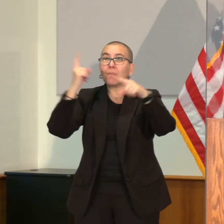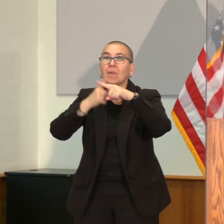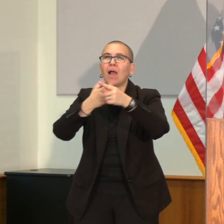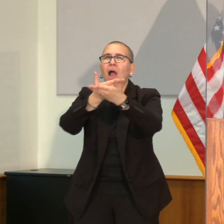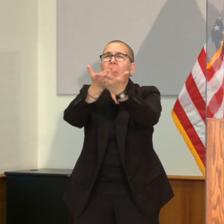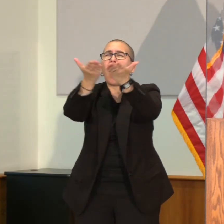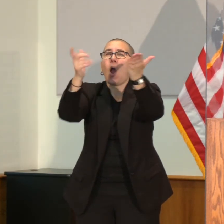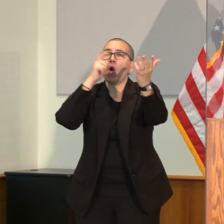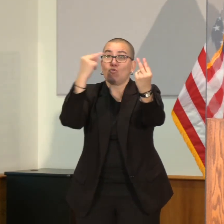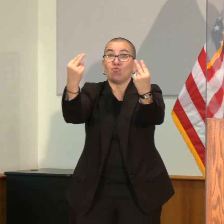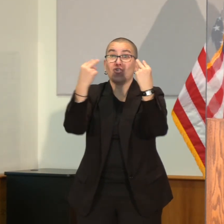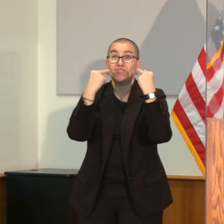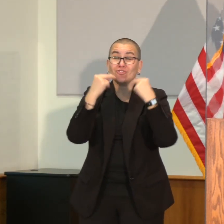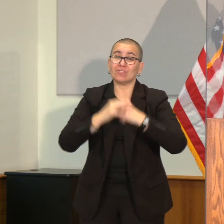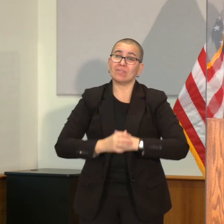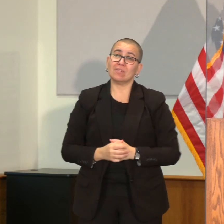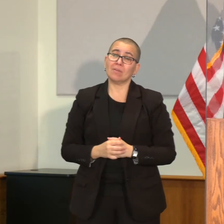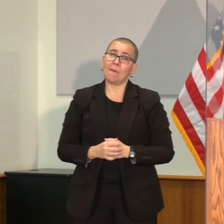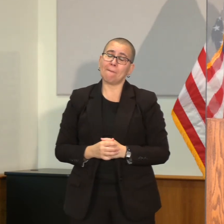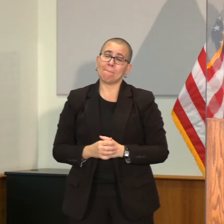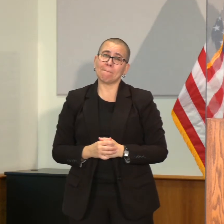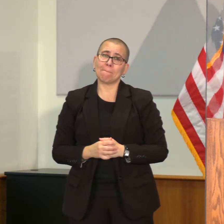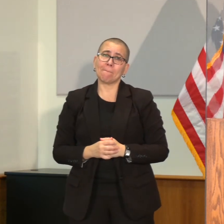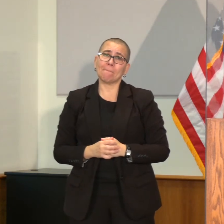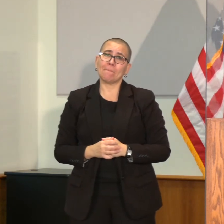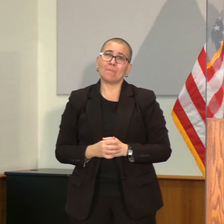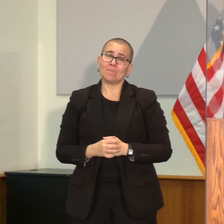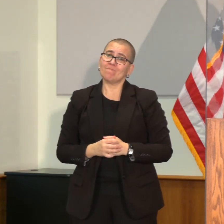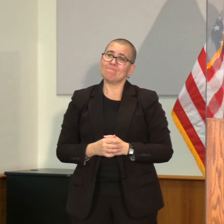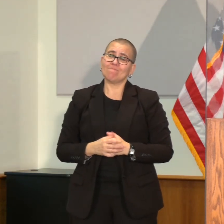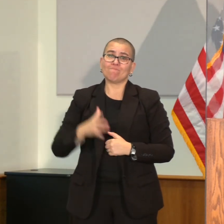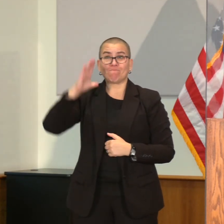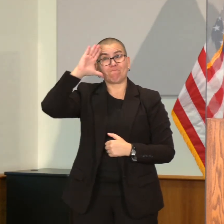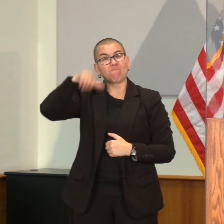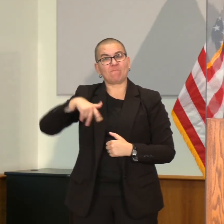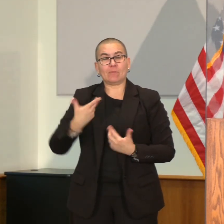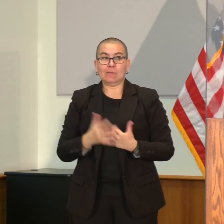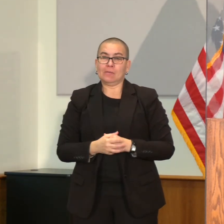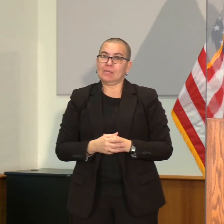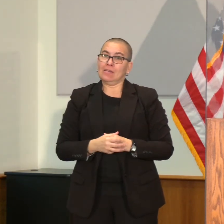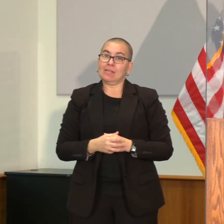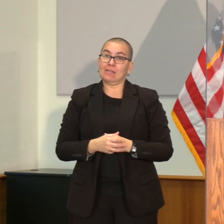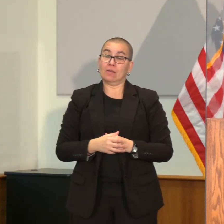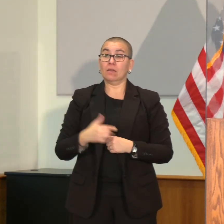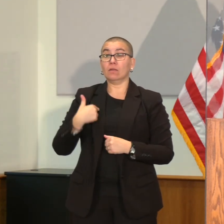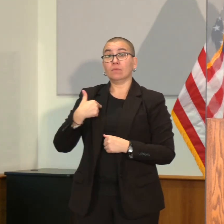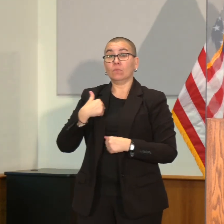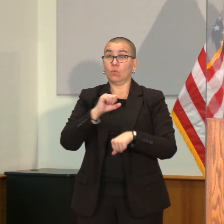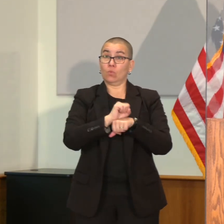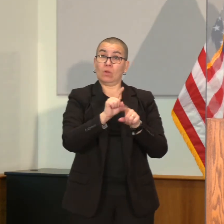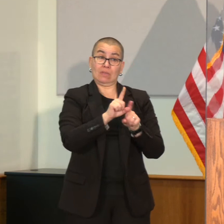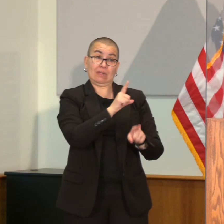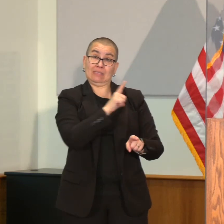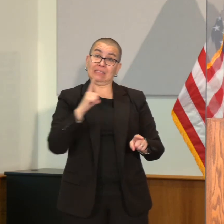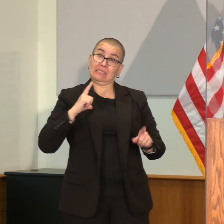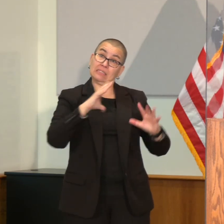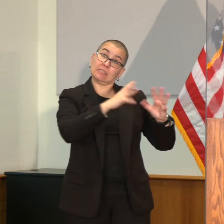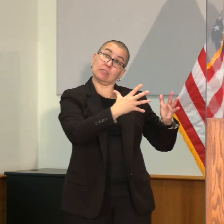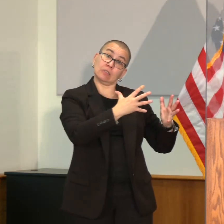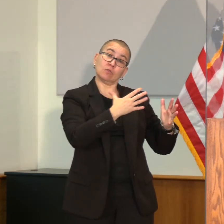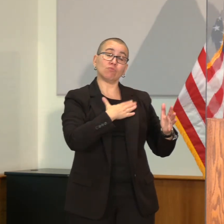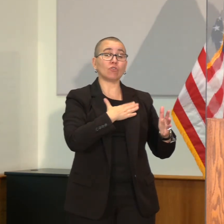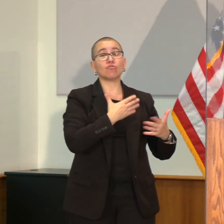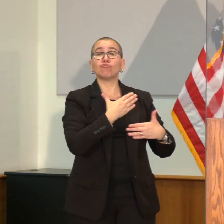important. And sometimes when we are doing our daily work over in the legislature, we lose